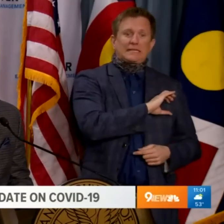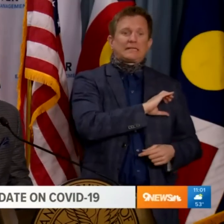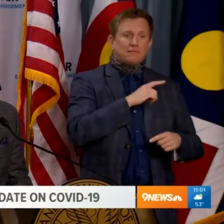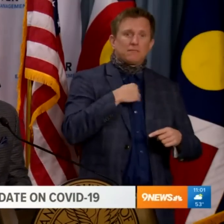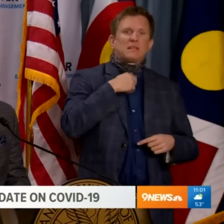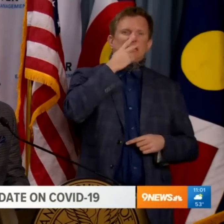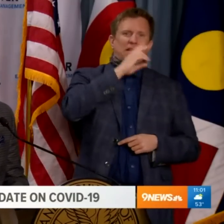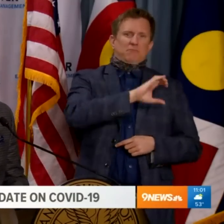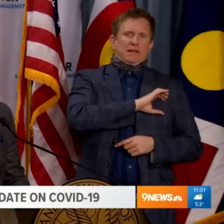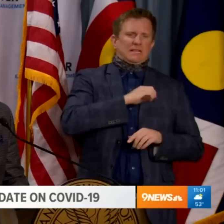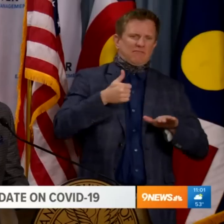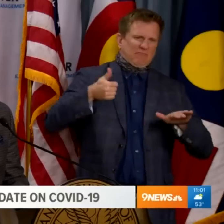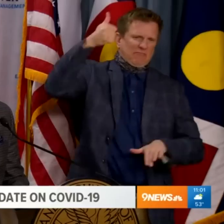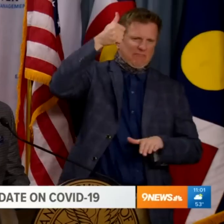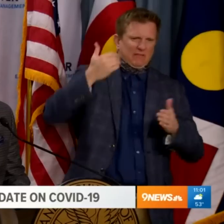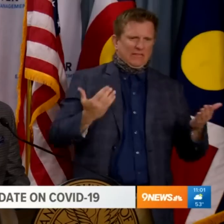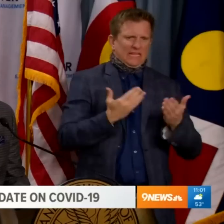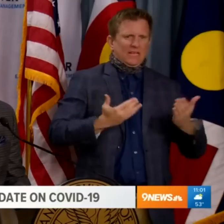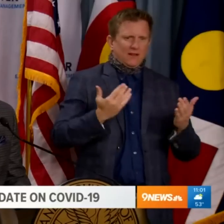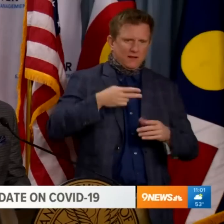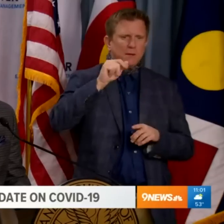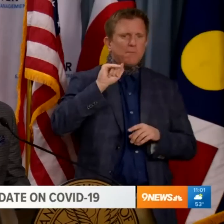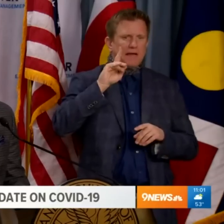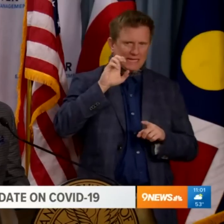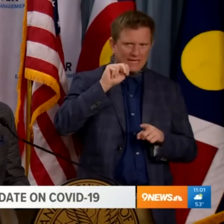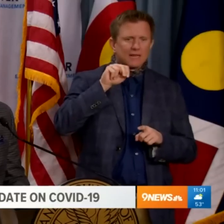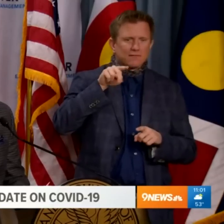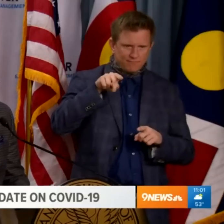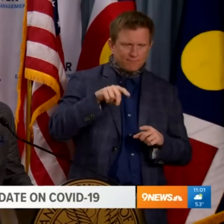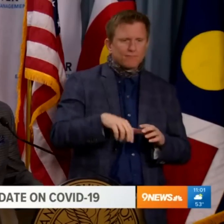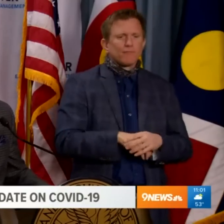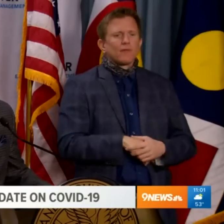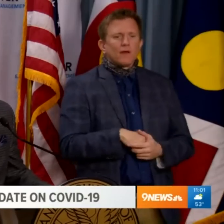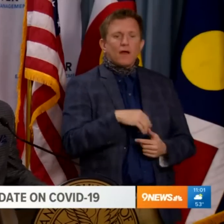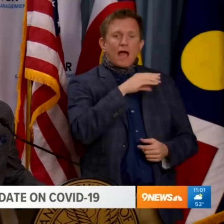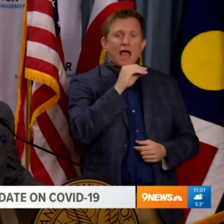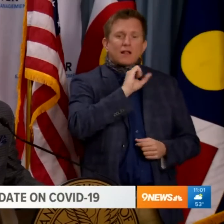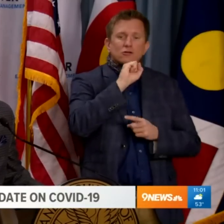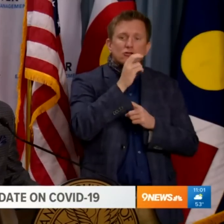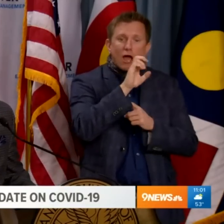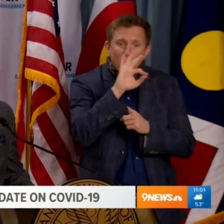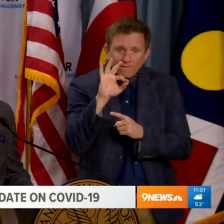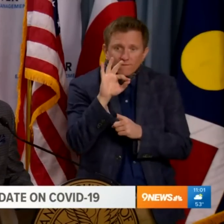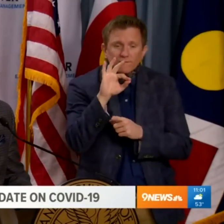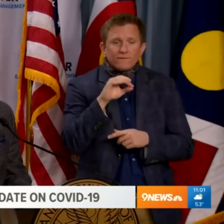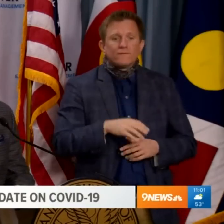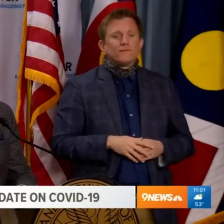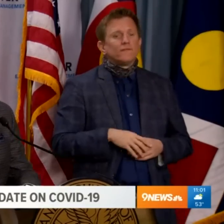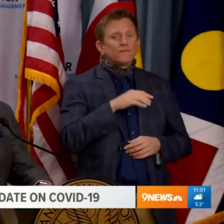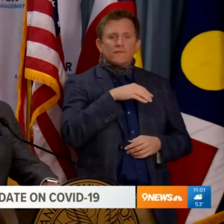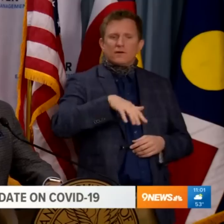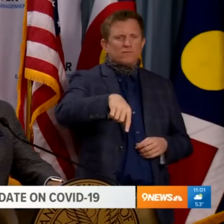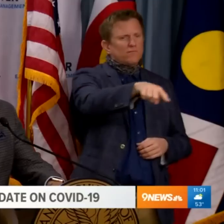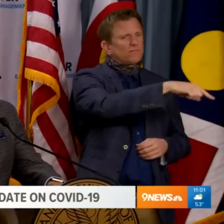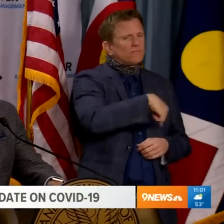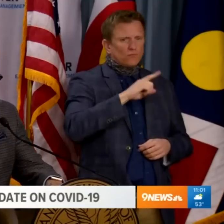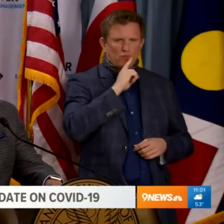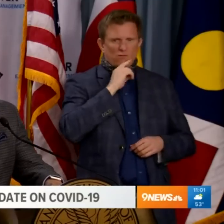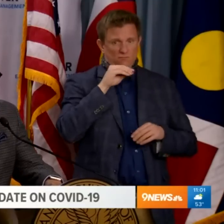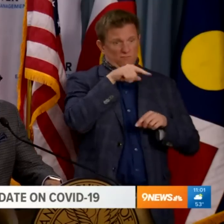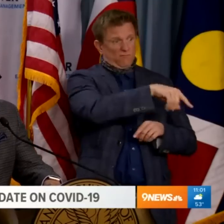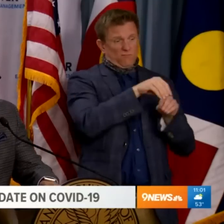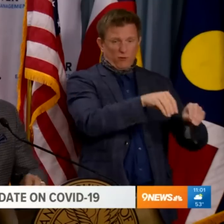Chief Pazin is here. Thank you, Chief. Sheriff deputies and firefighters who continue to put themselves in harm's way to support all of